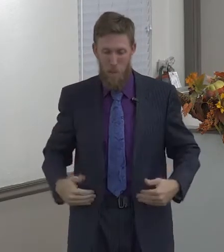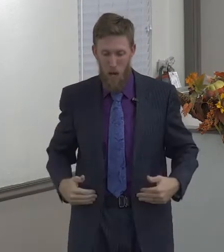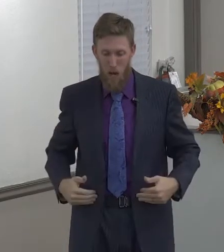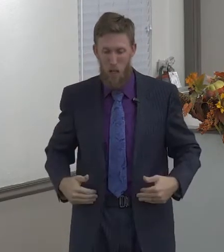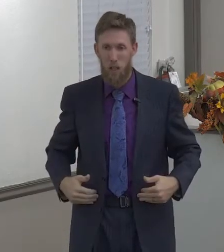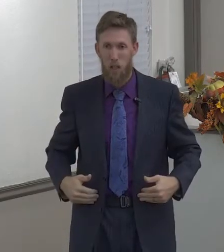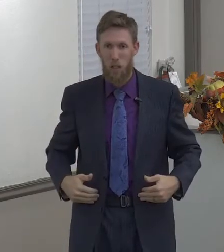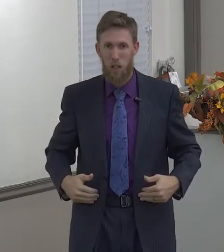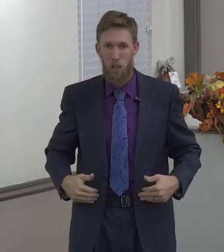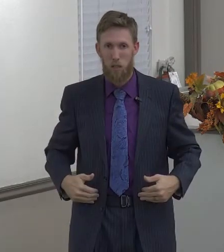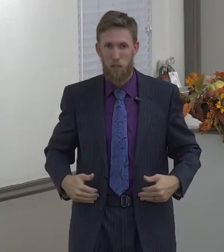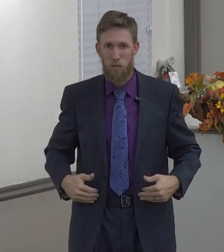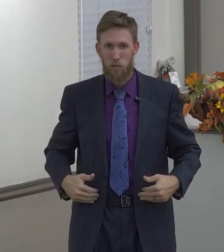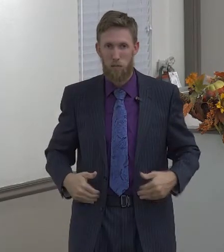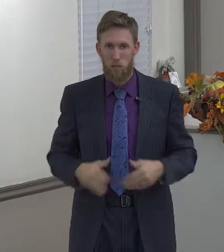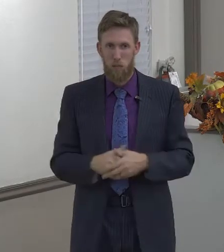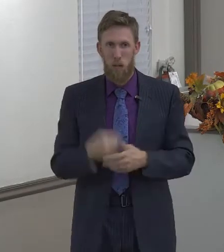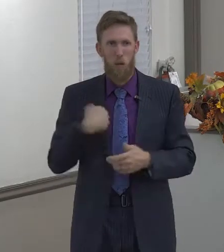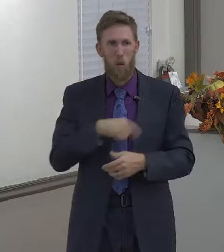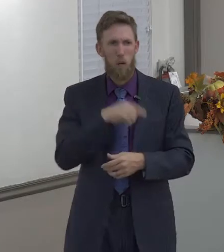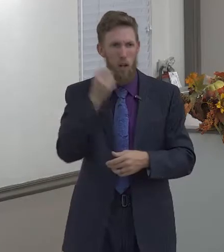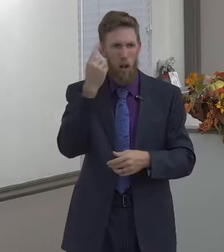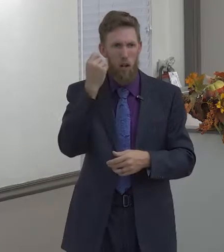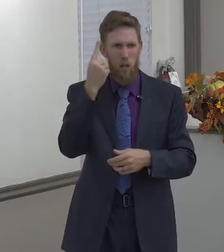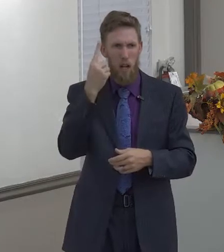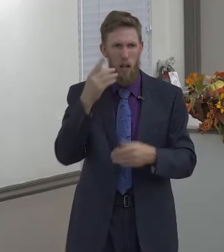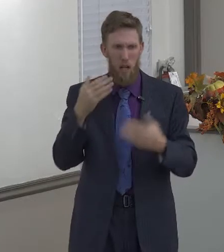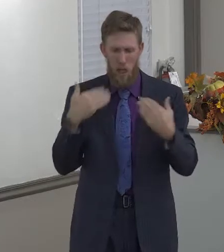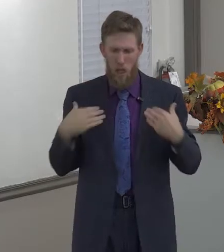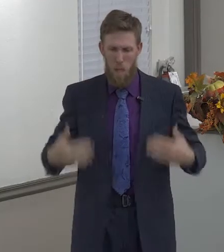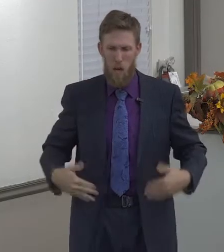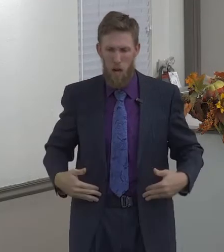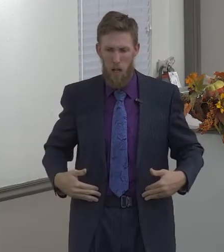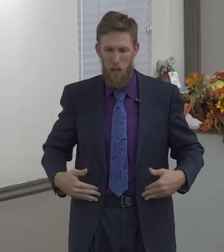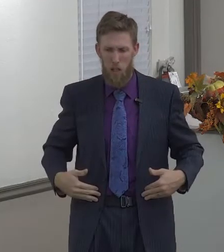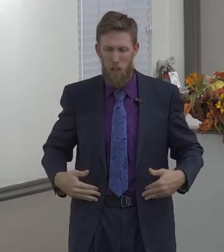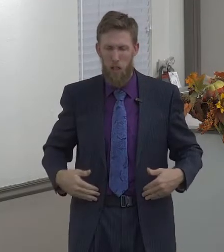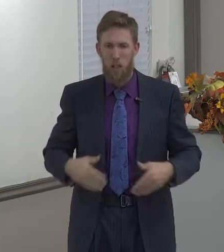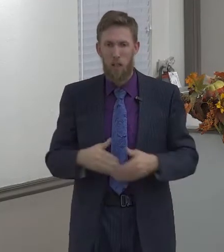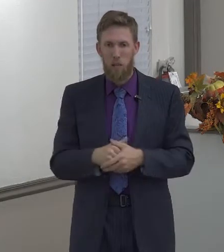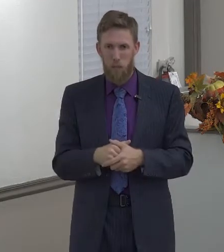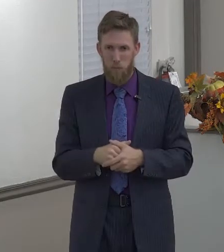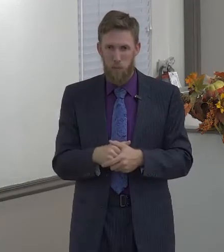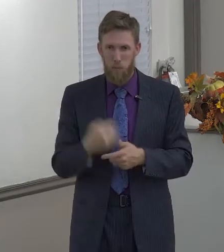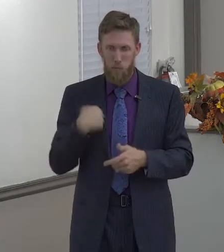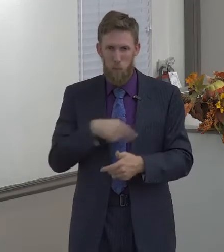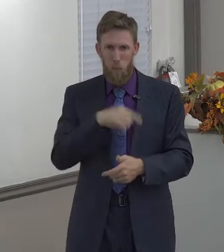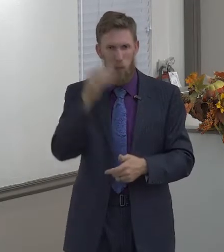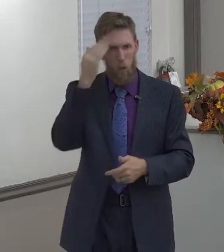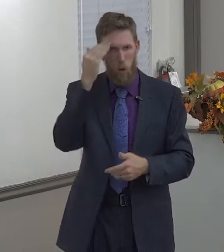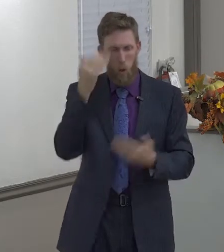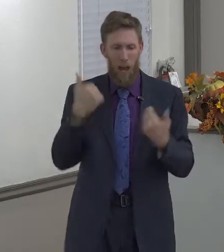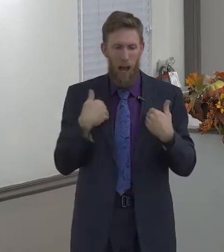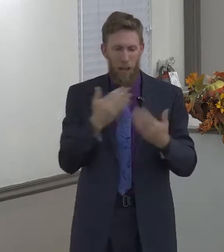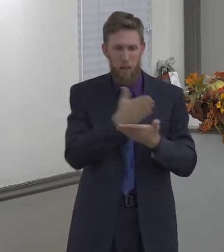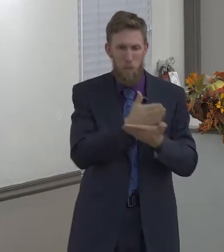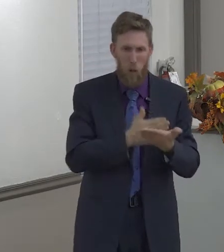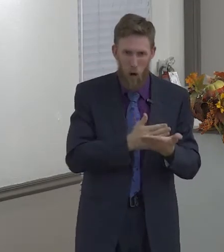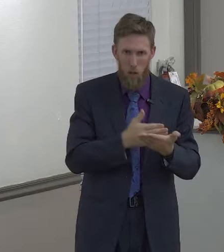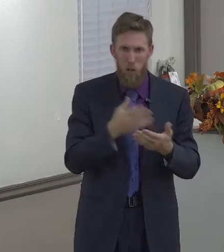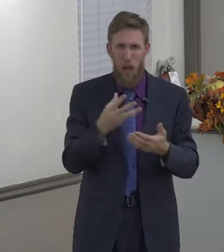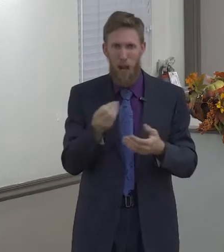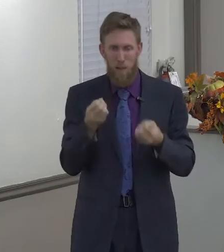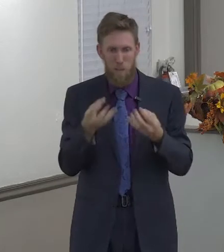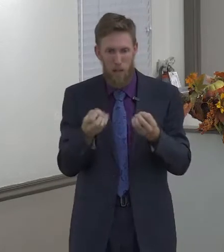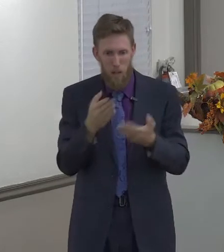a body so that we could understand and so that we could glean things from it. 33 and a half years is how long